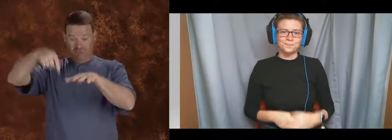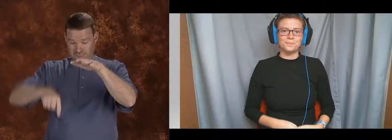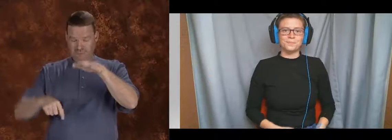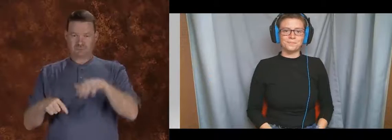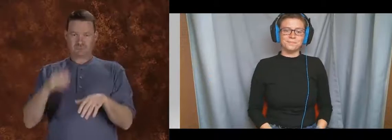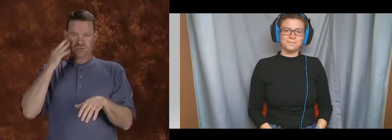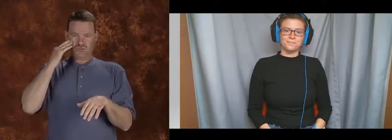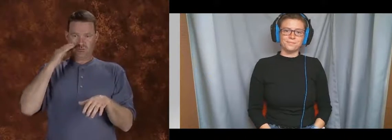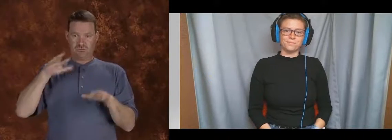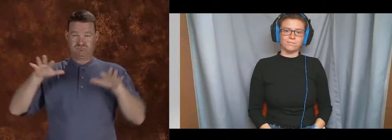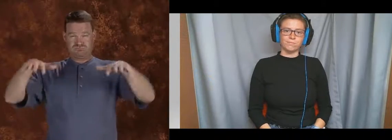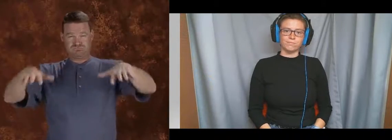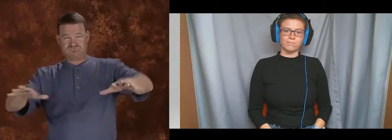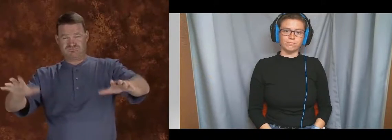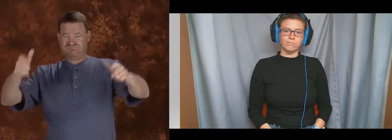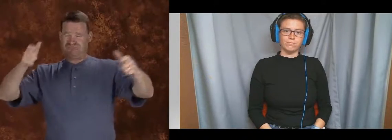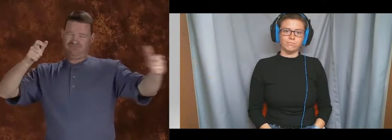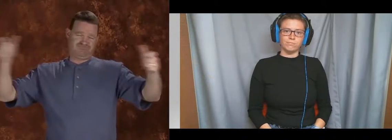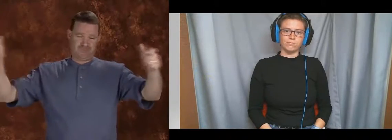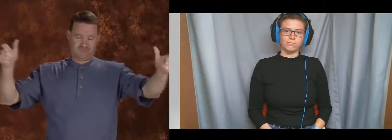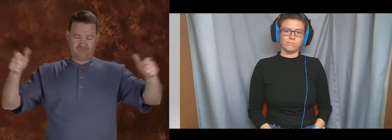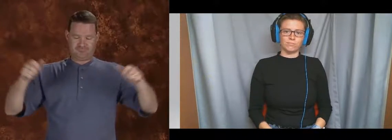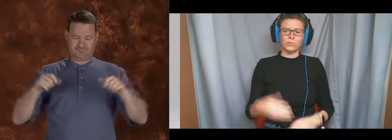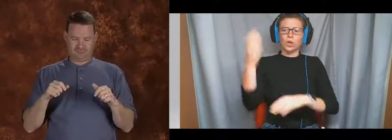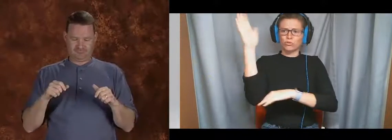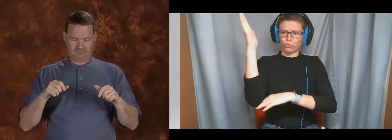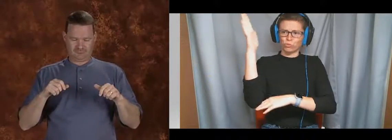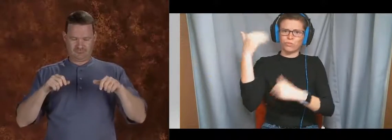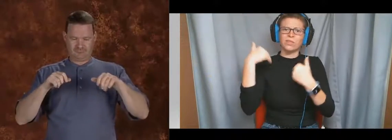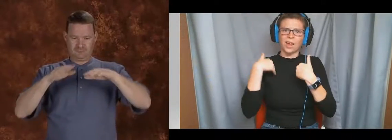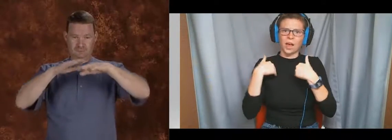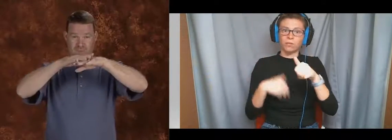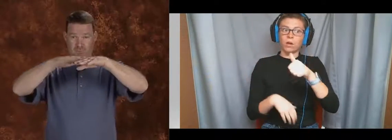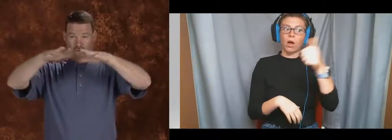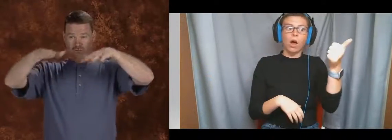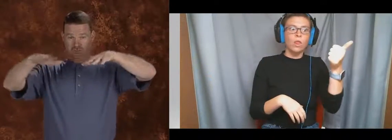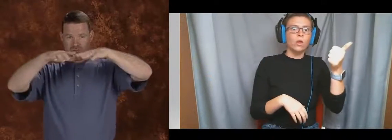Other than trees, the ocean also has plants.